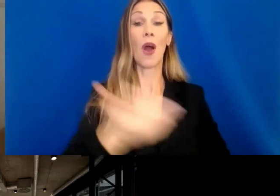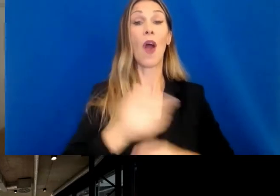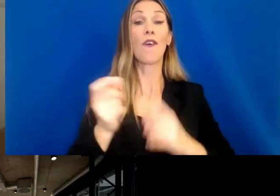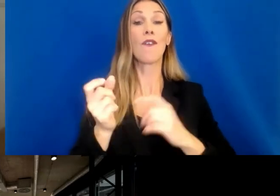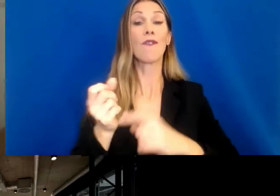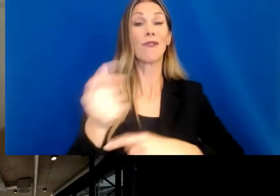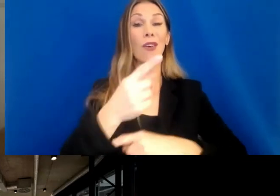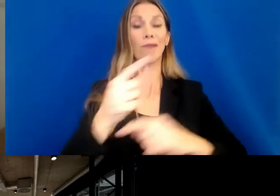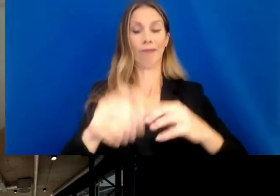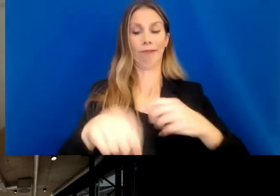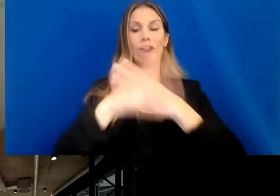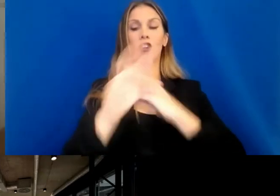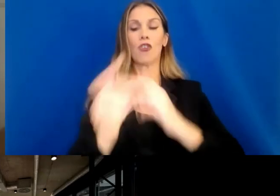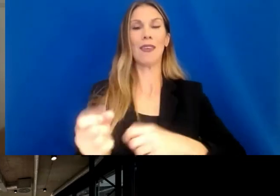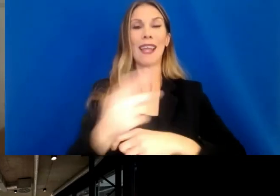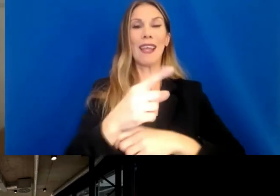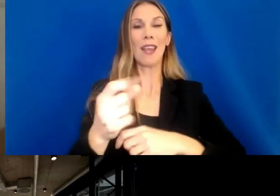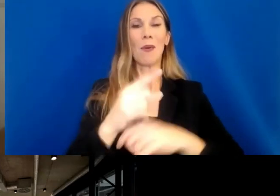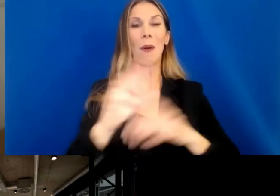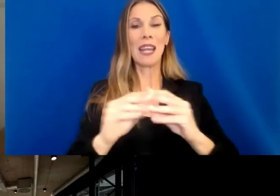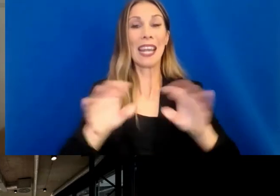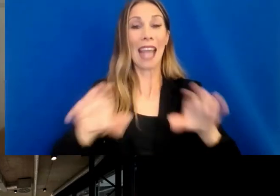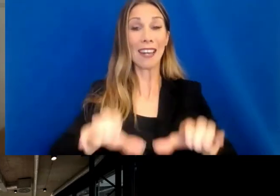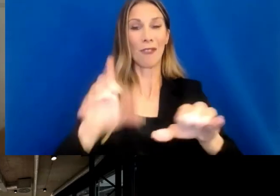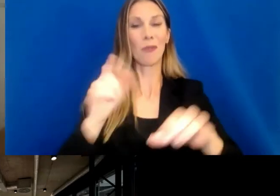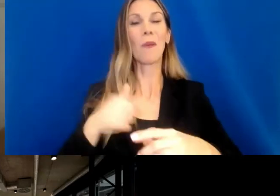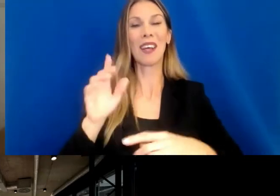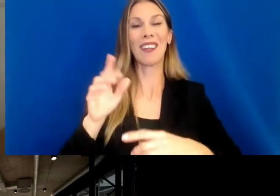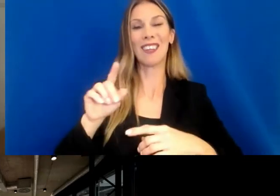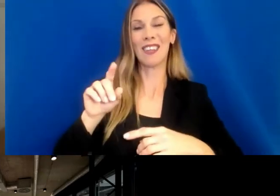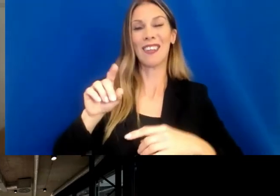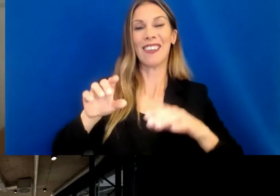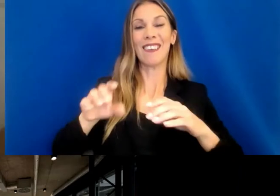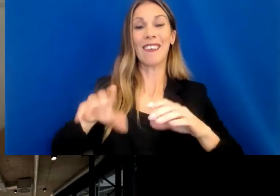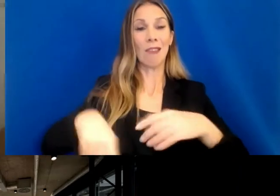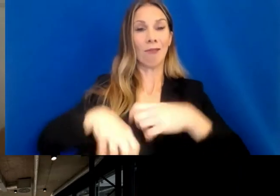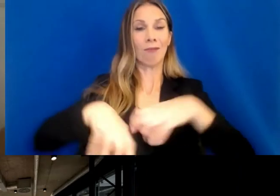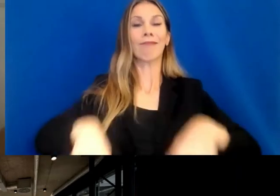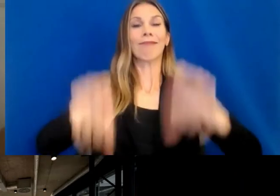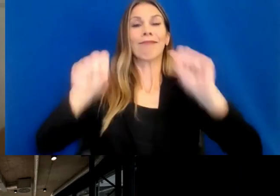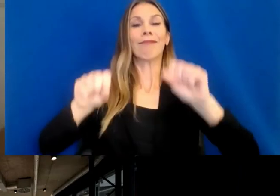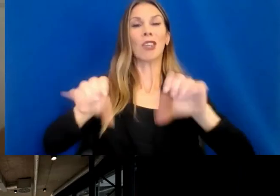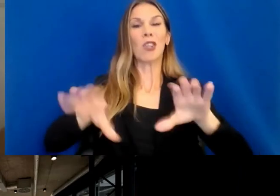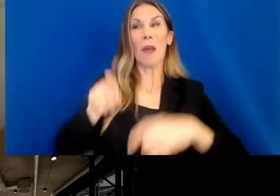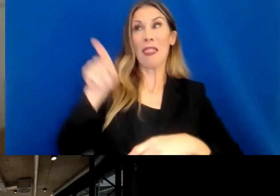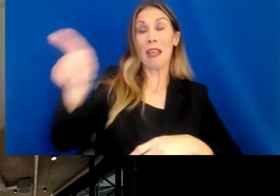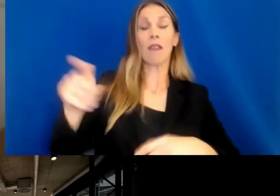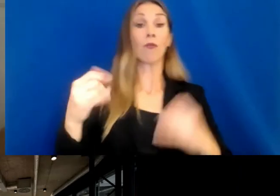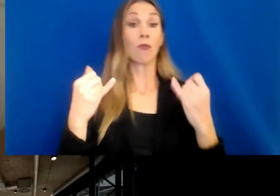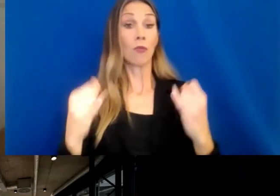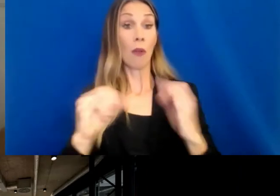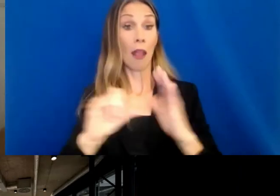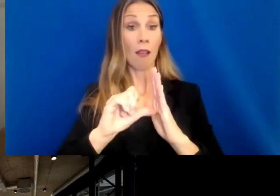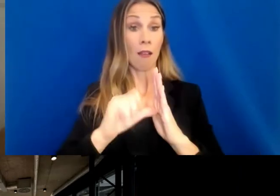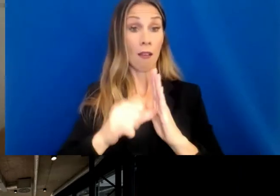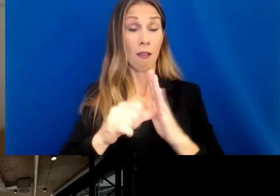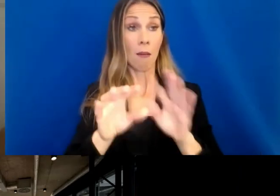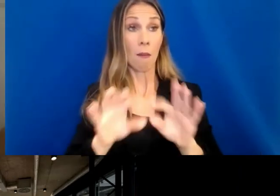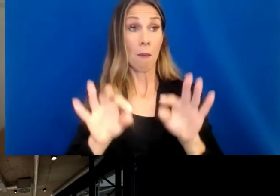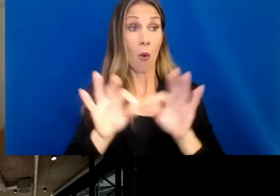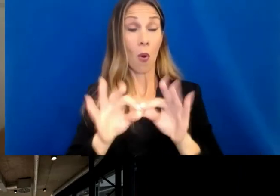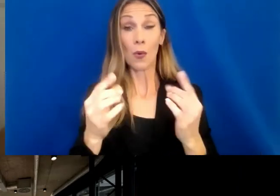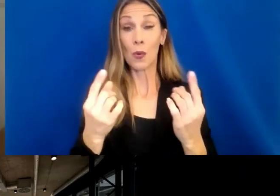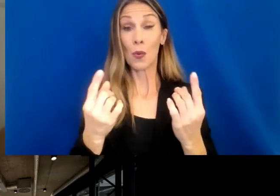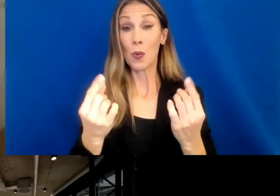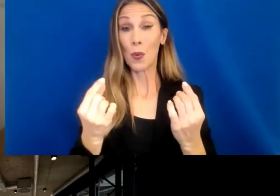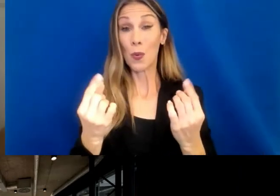meeting activities. I think the main emphasis today I have set forth,